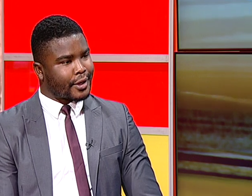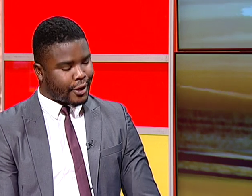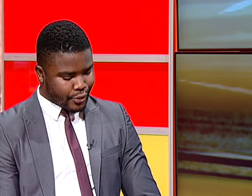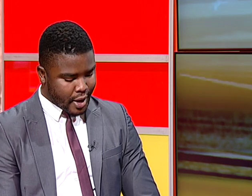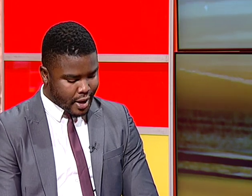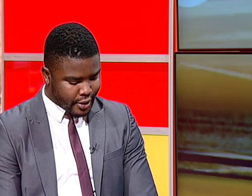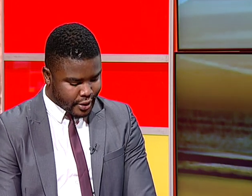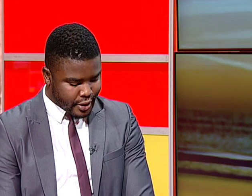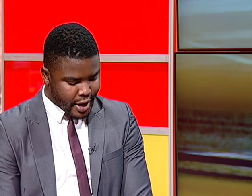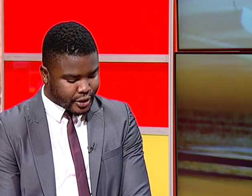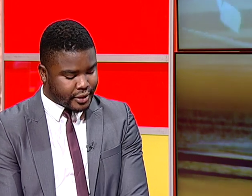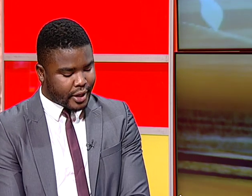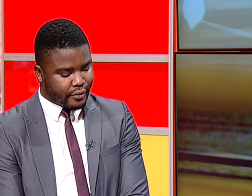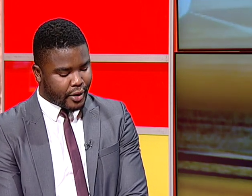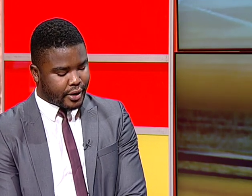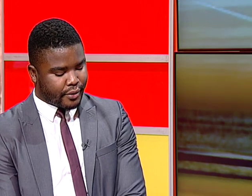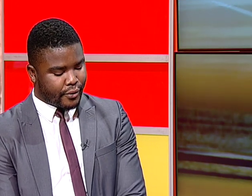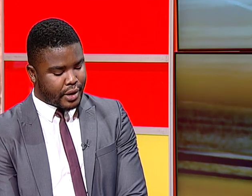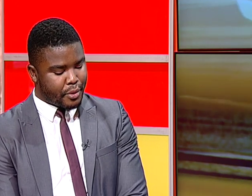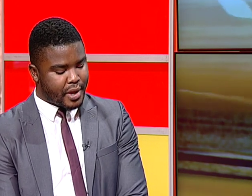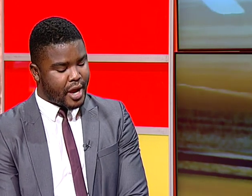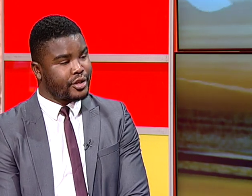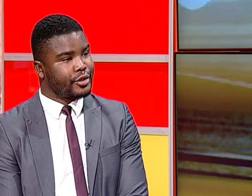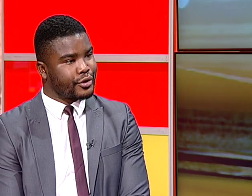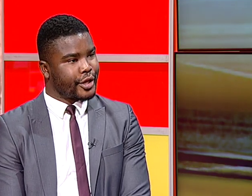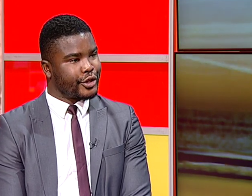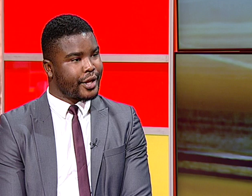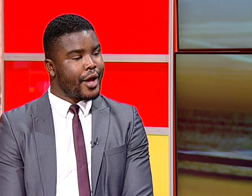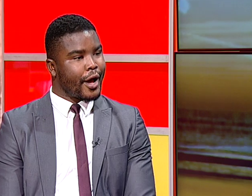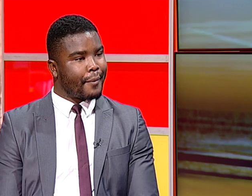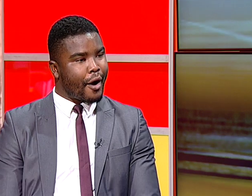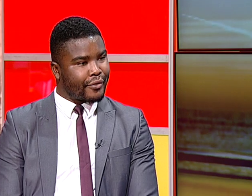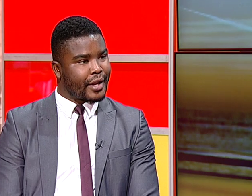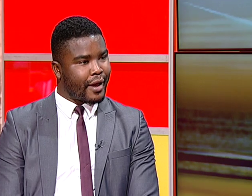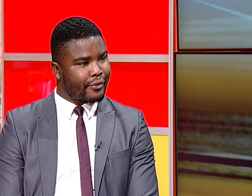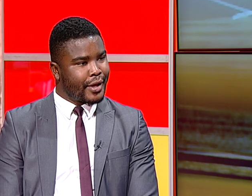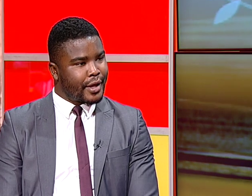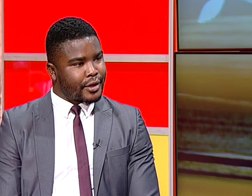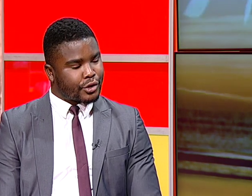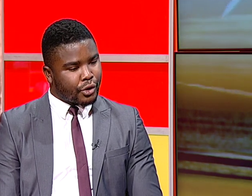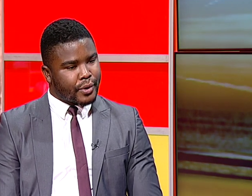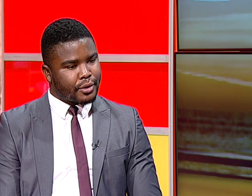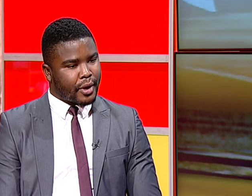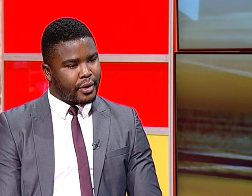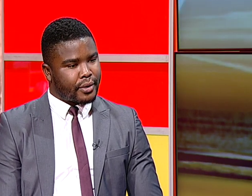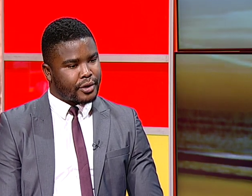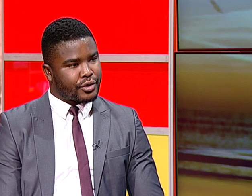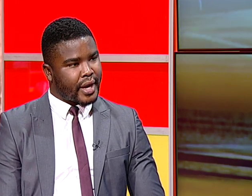you are the National Executive Director for the Namibian National Association of the Deaf. Just talk to us about, you know, the strides